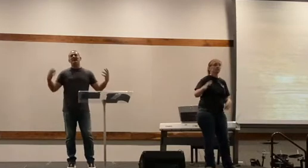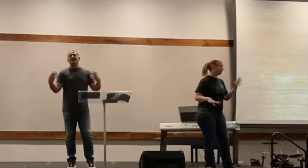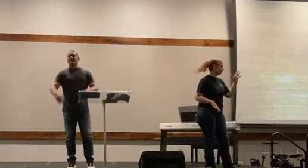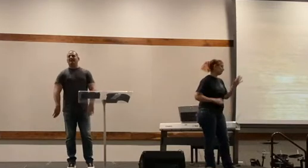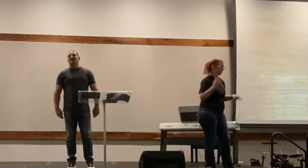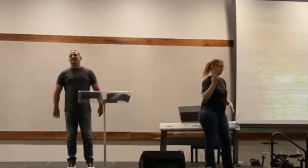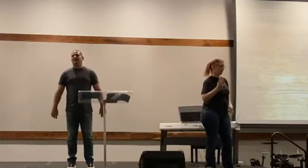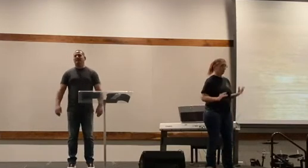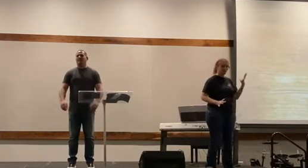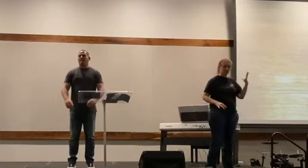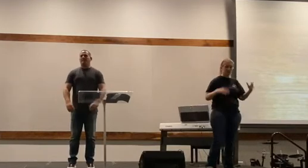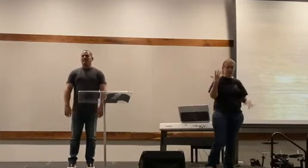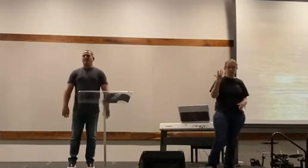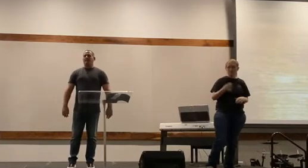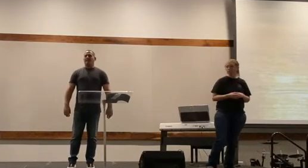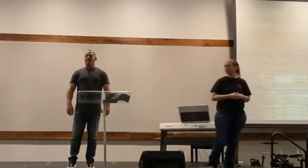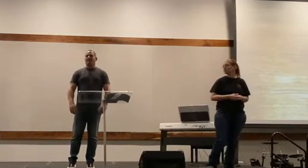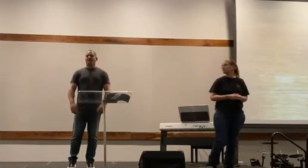Spending it,